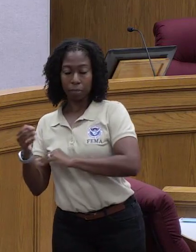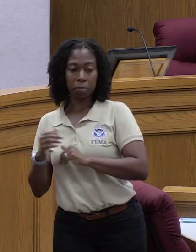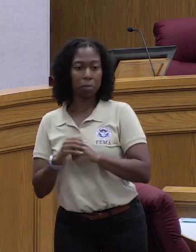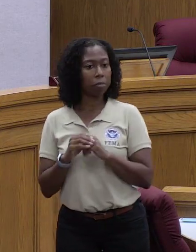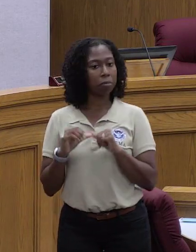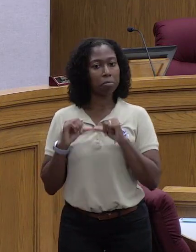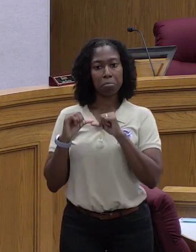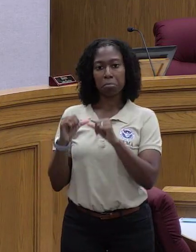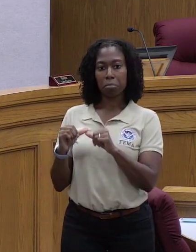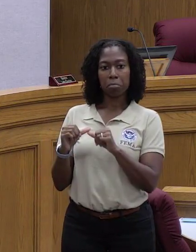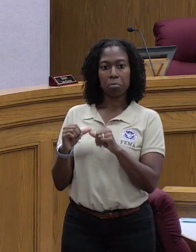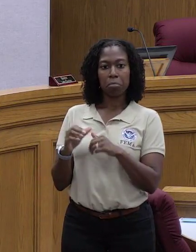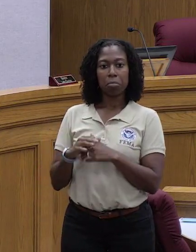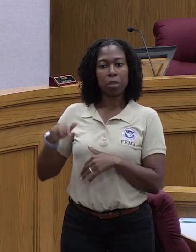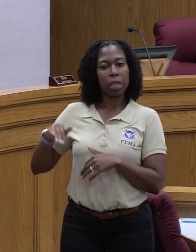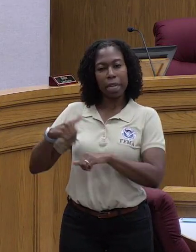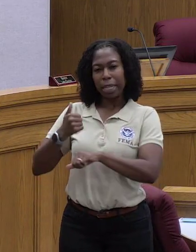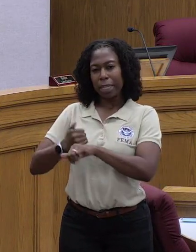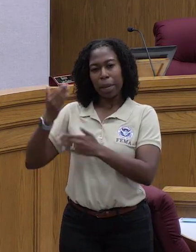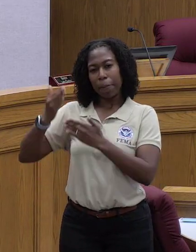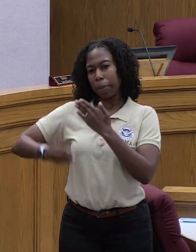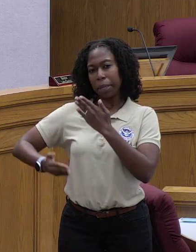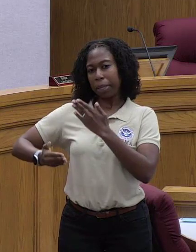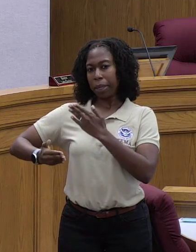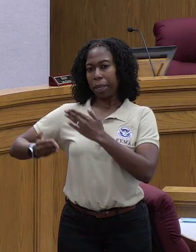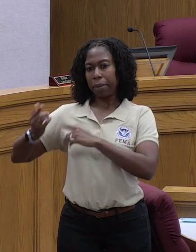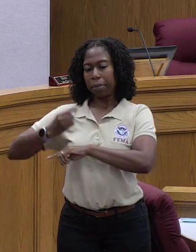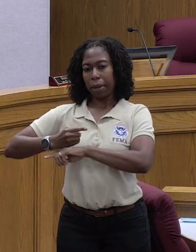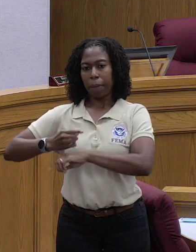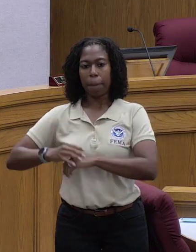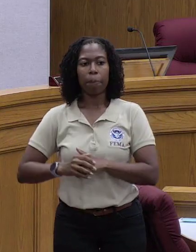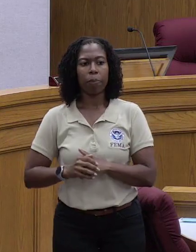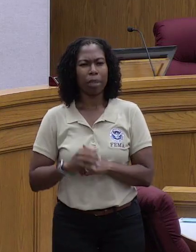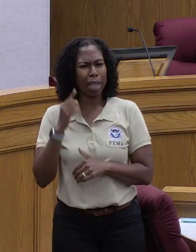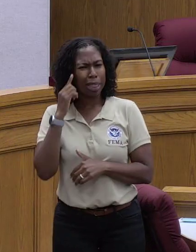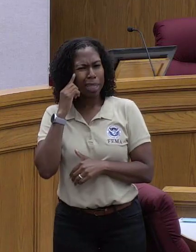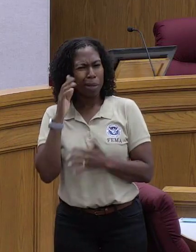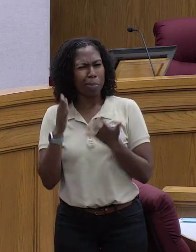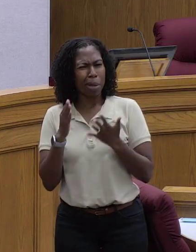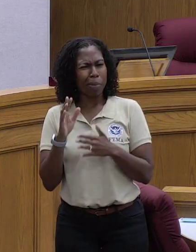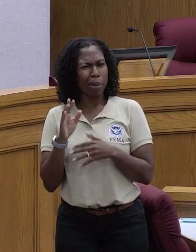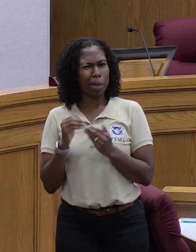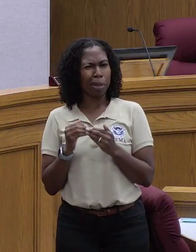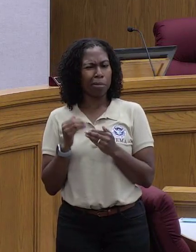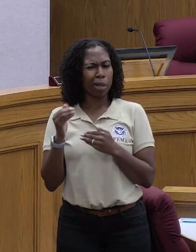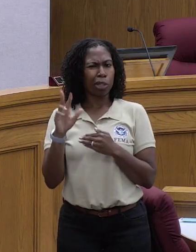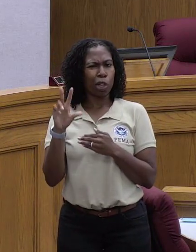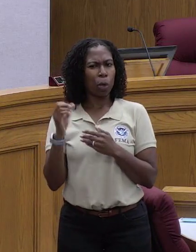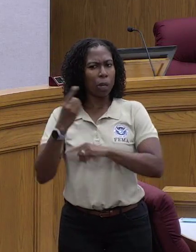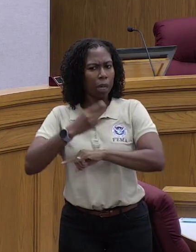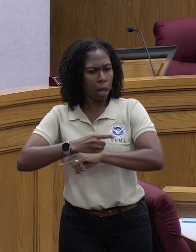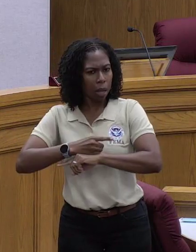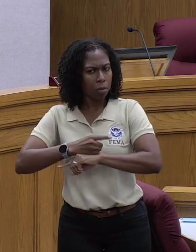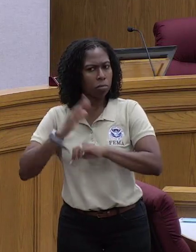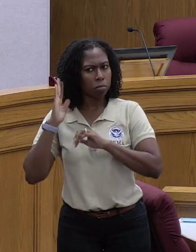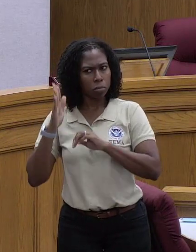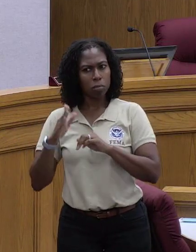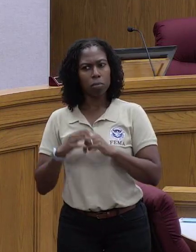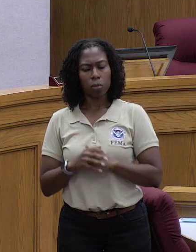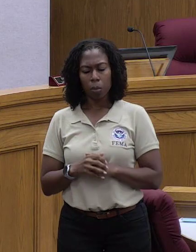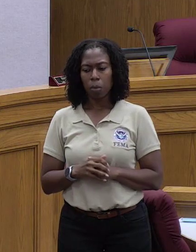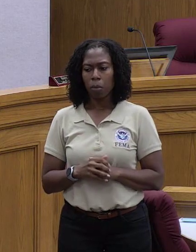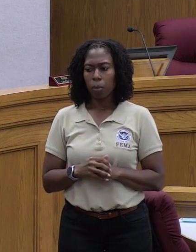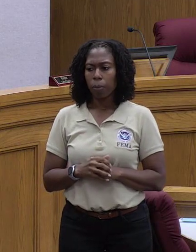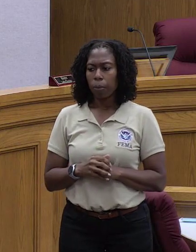on it. I suspect probably for the next 30 days, if we can remove that before then, we will. It really,